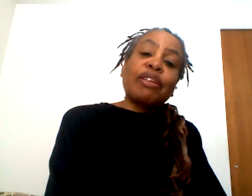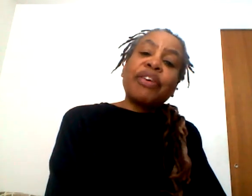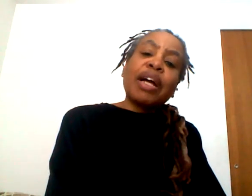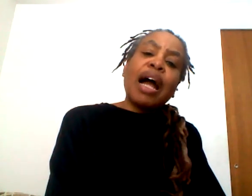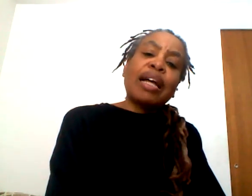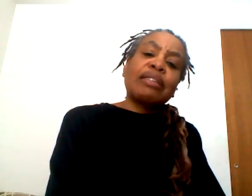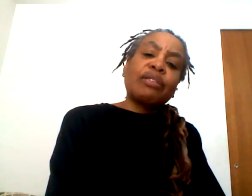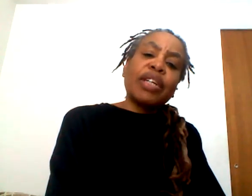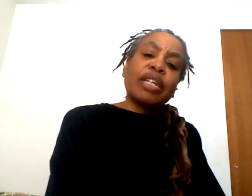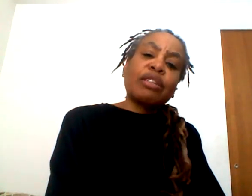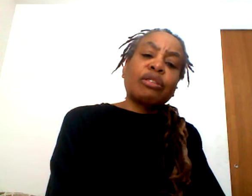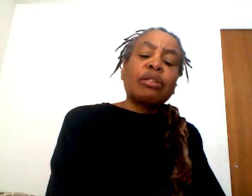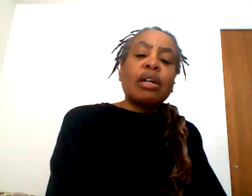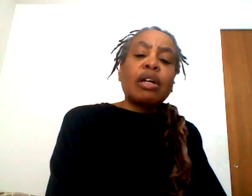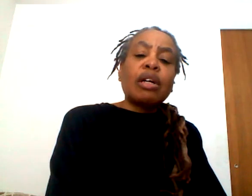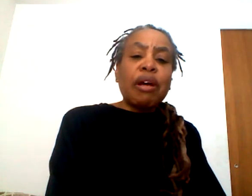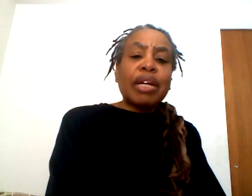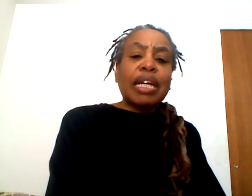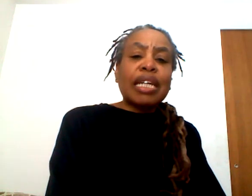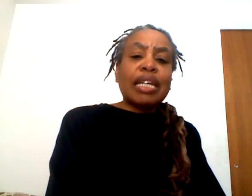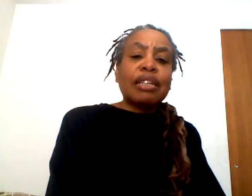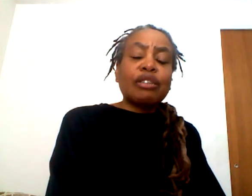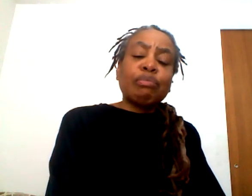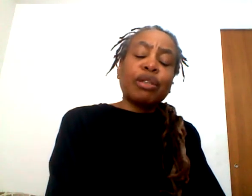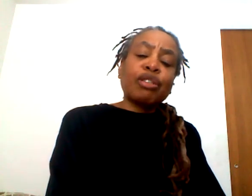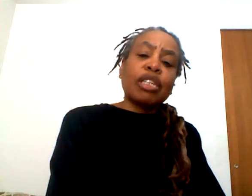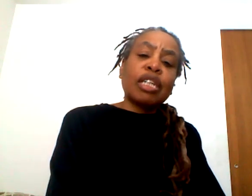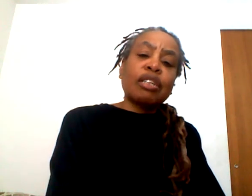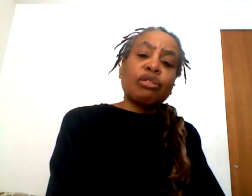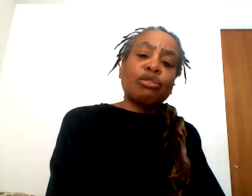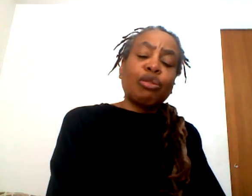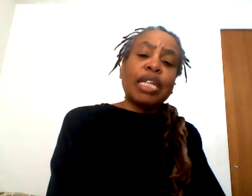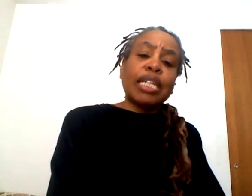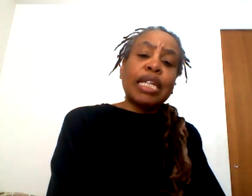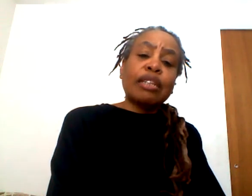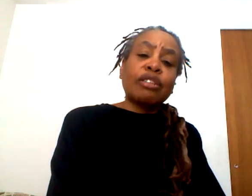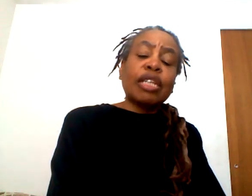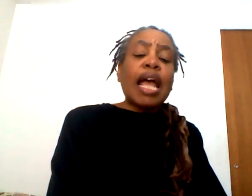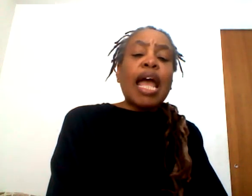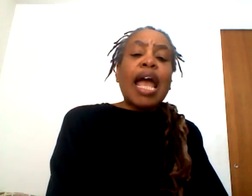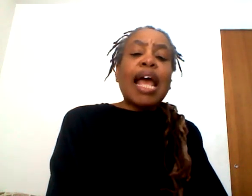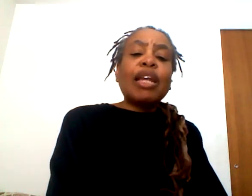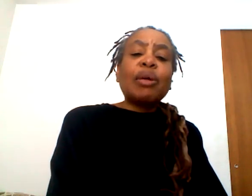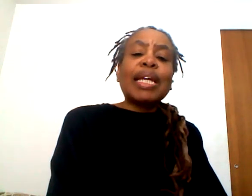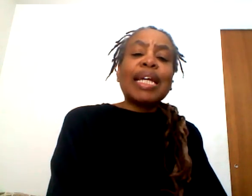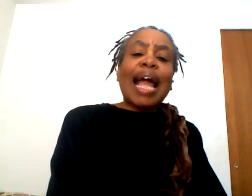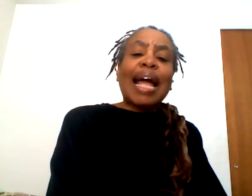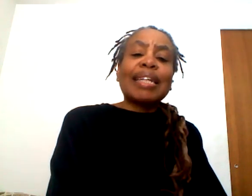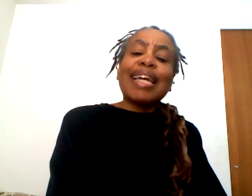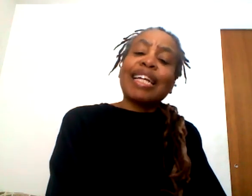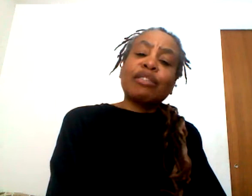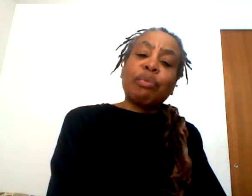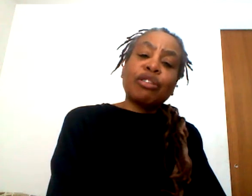different kinds of English. American English, British English, Australian English, and looking at